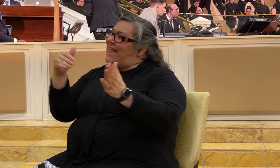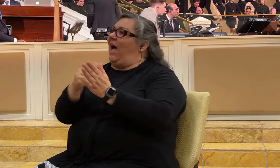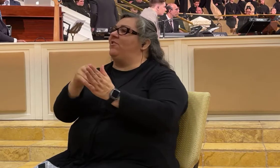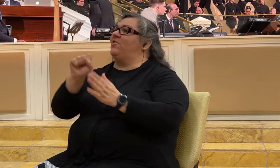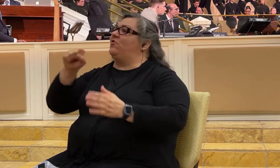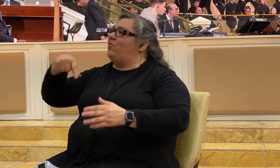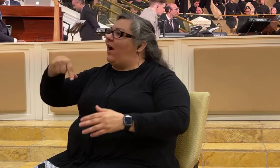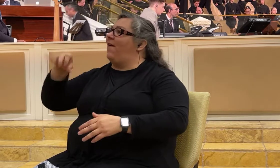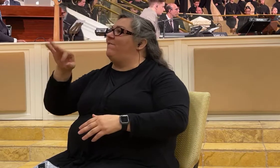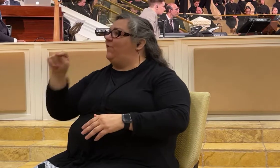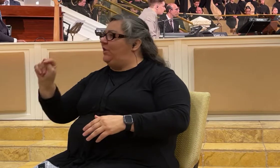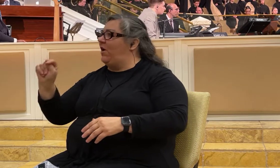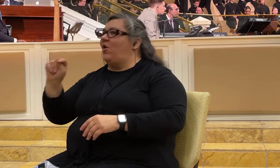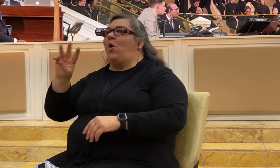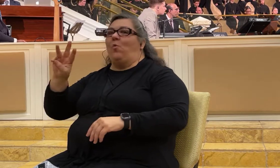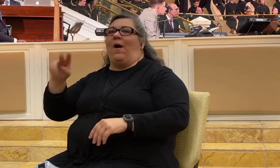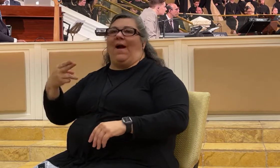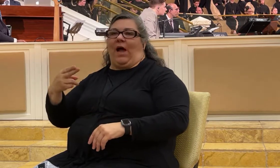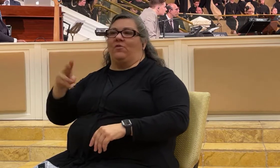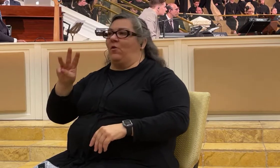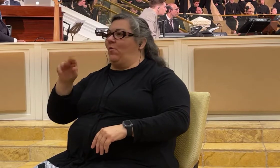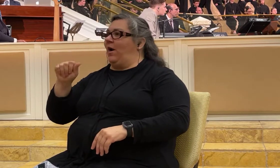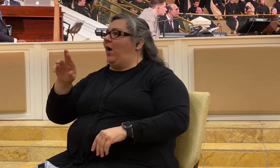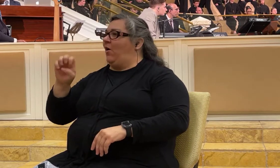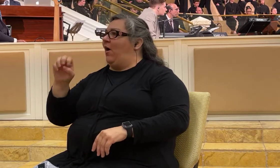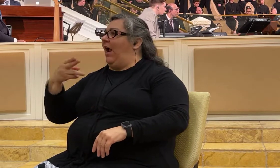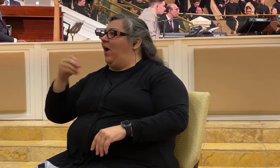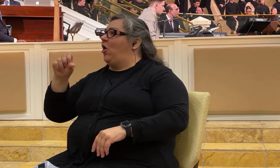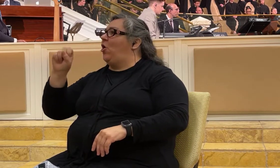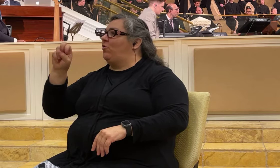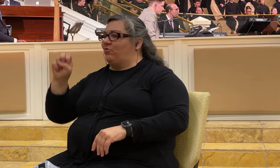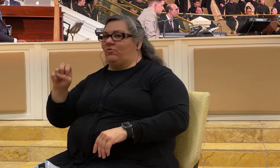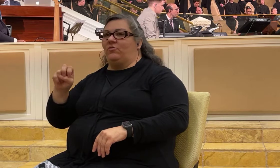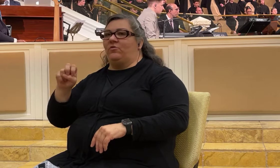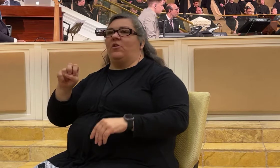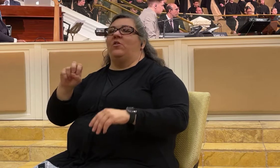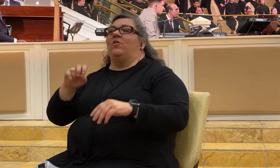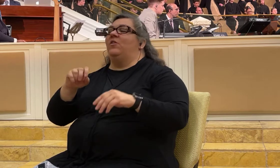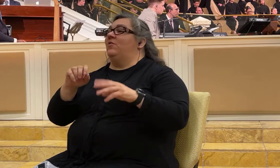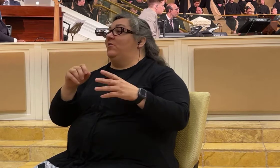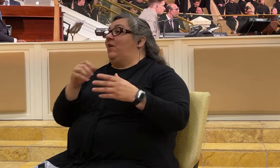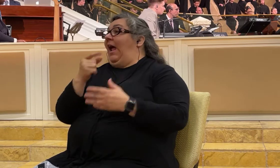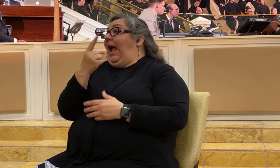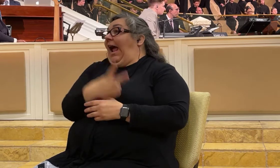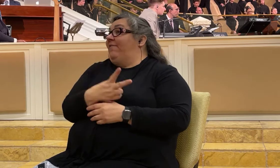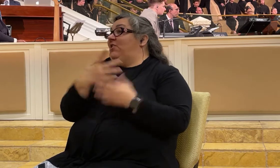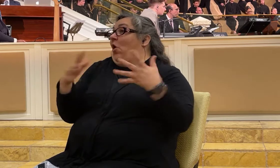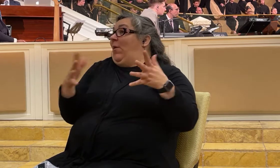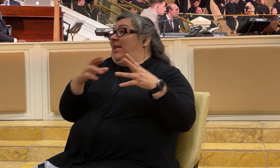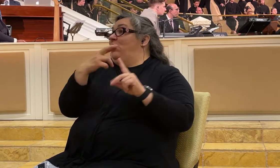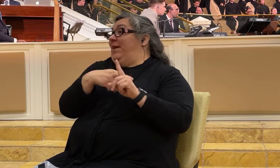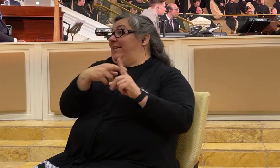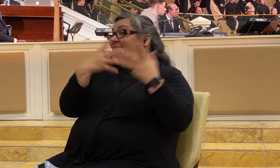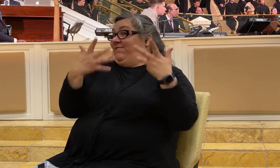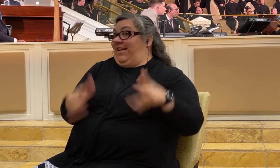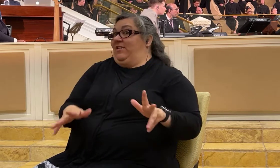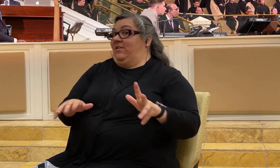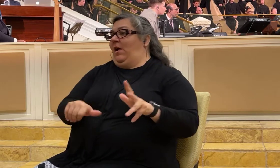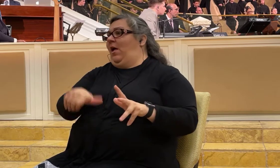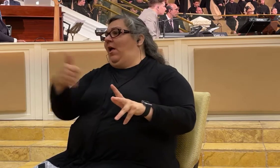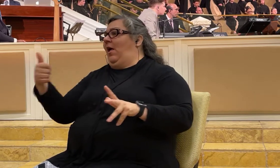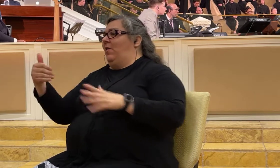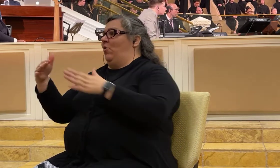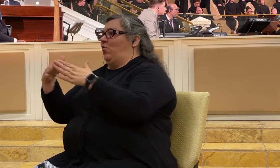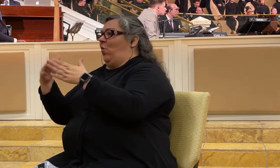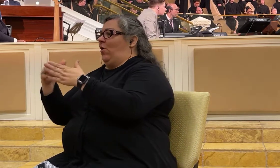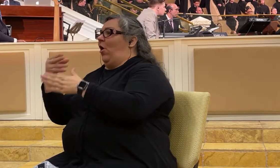facility that's being completed. Half of it's already rented to Simons, the other quarters rented to Home Depot, and